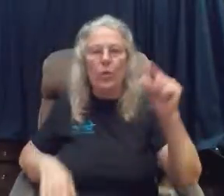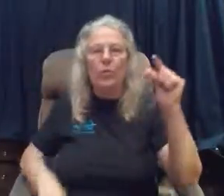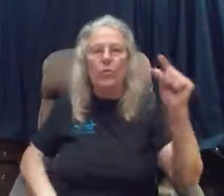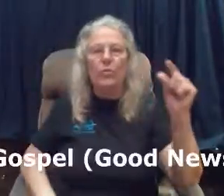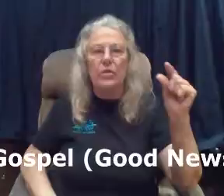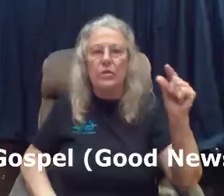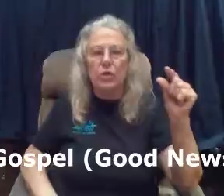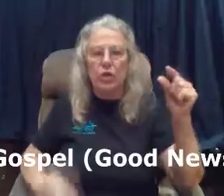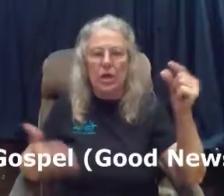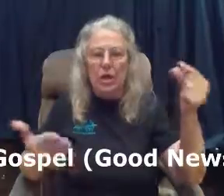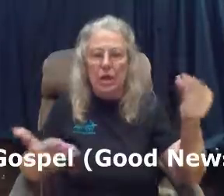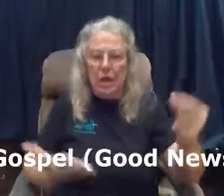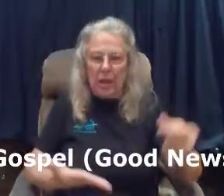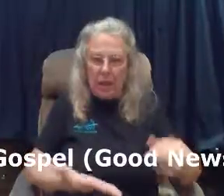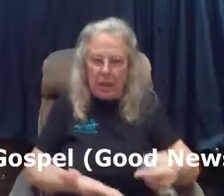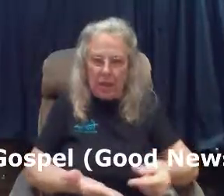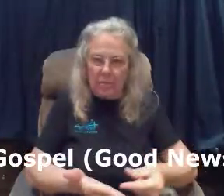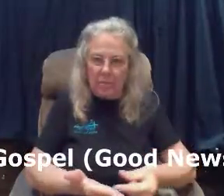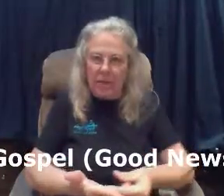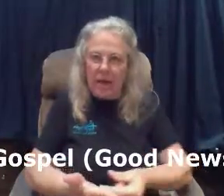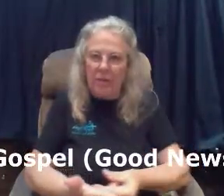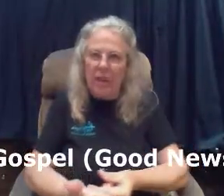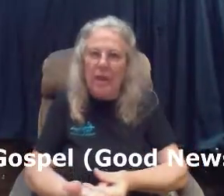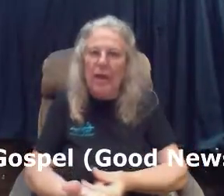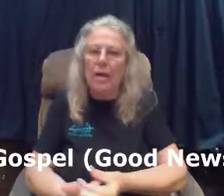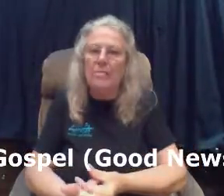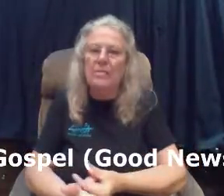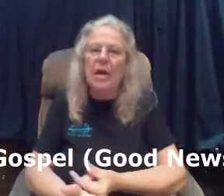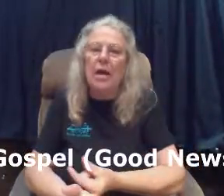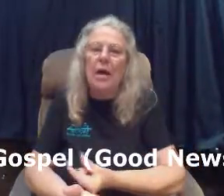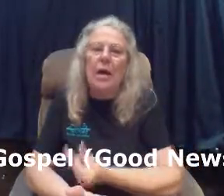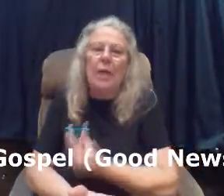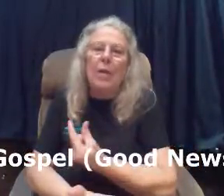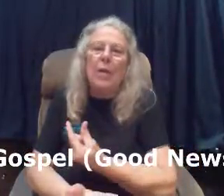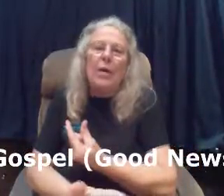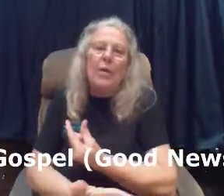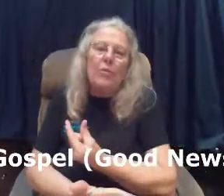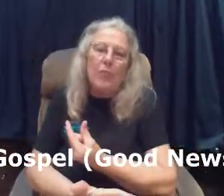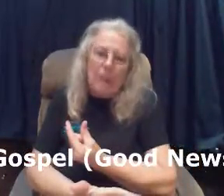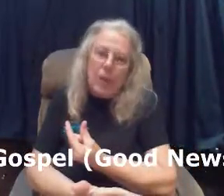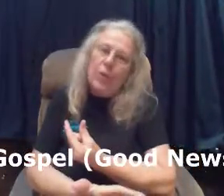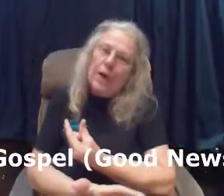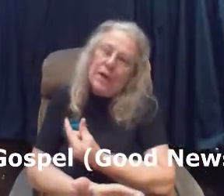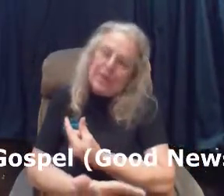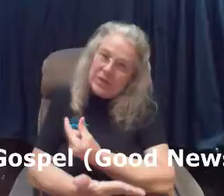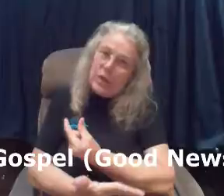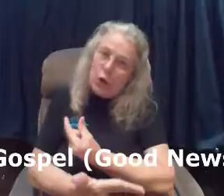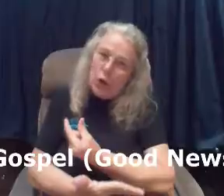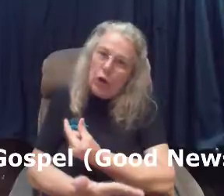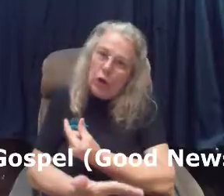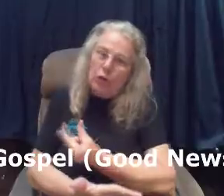Gospel, the G comes down and comes up. Remembering it's the good